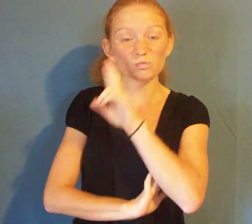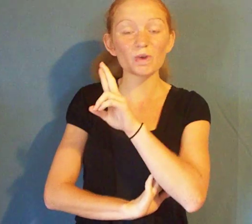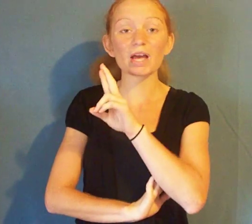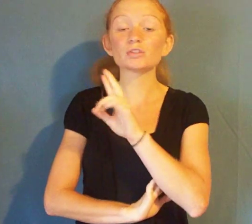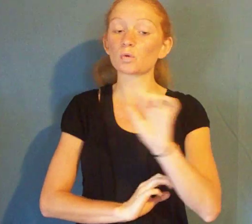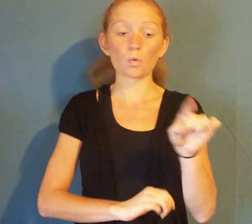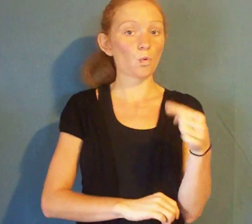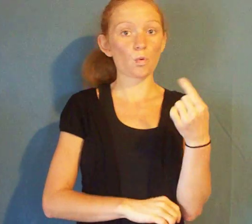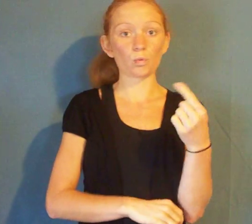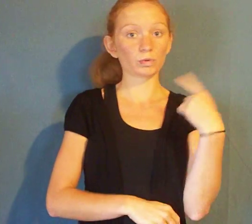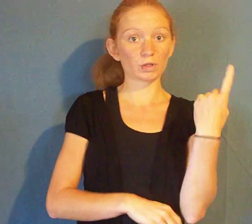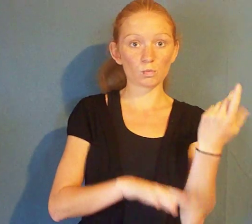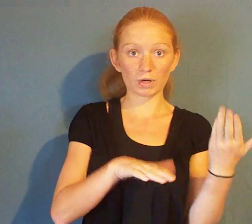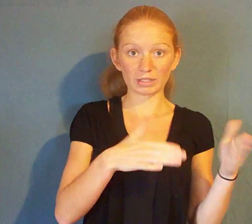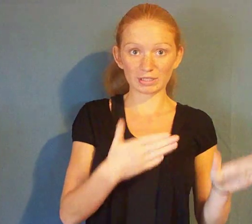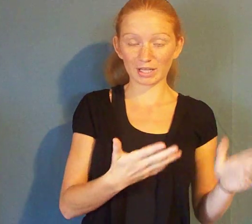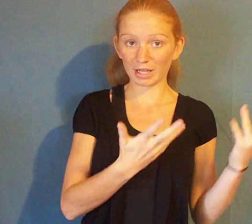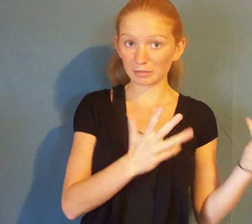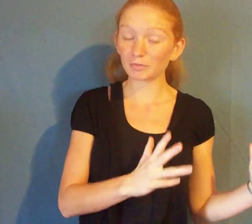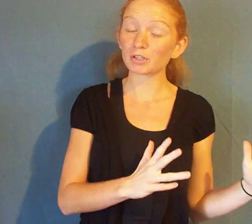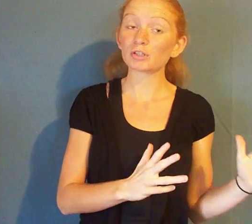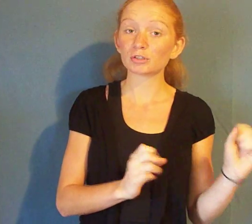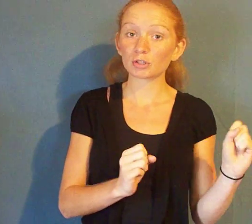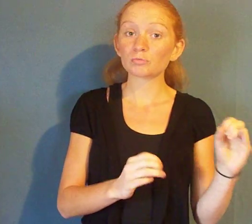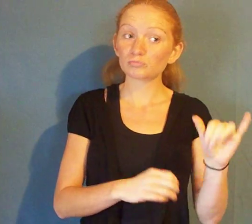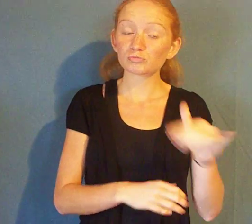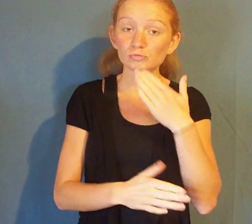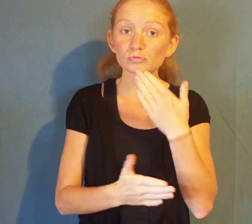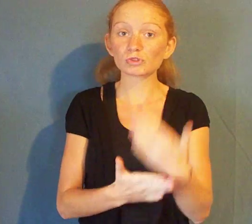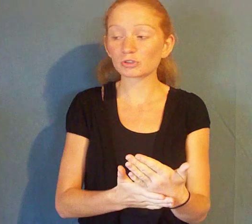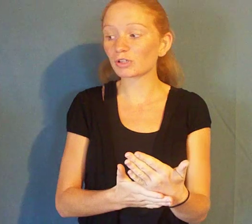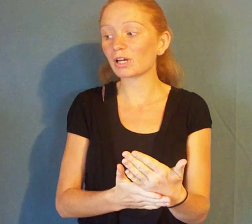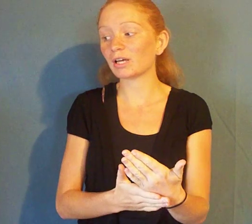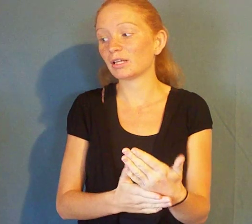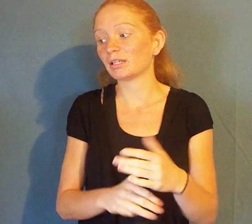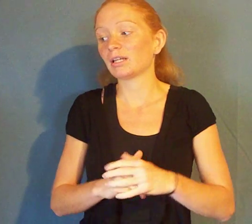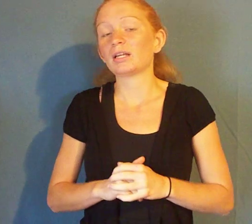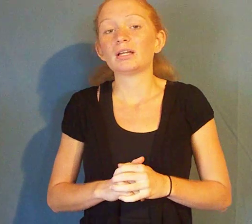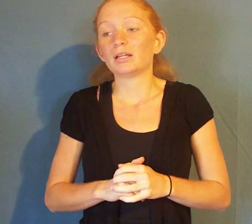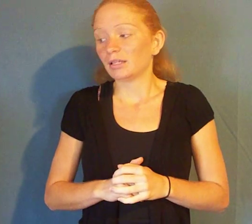Honey for being such a good dog and not getting upset or trying to do something to these little pinkies, babies